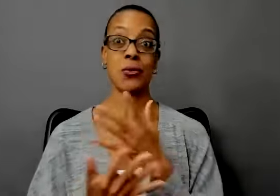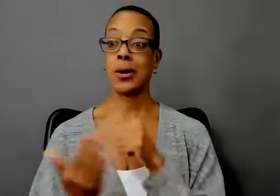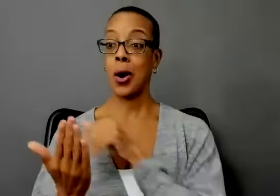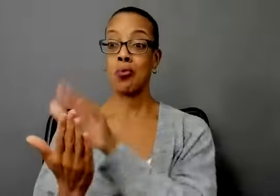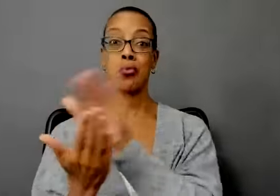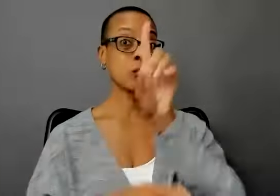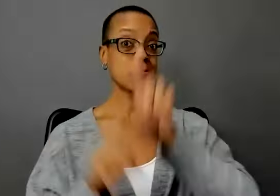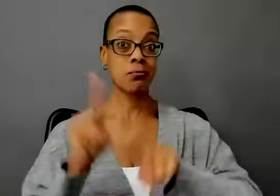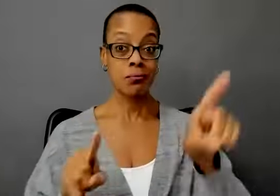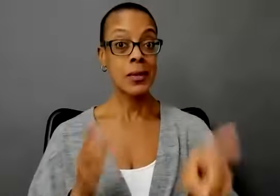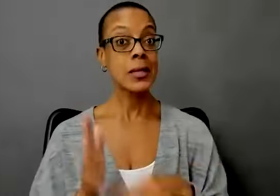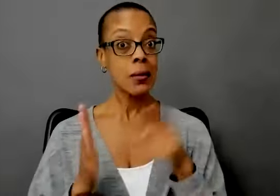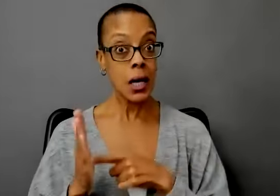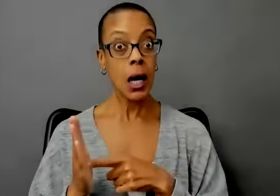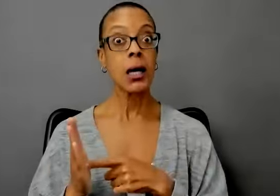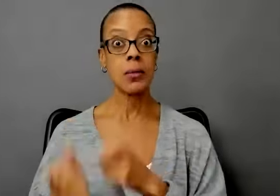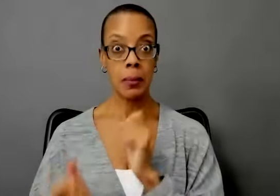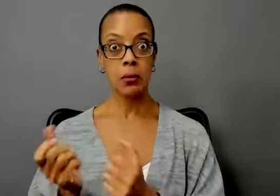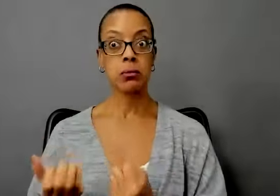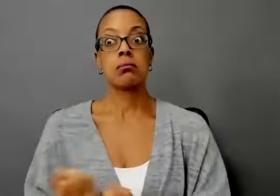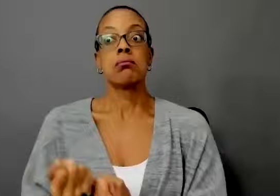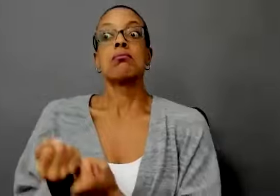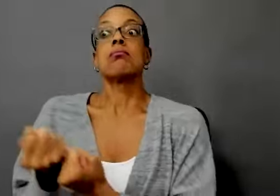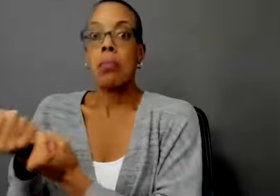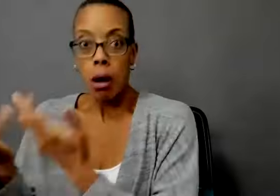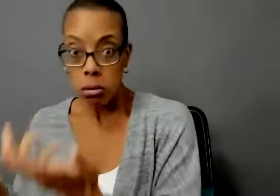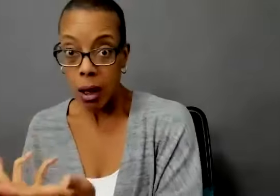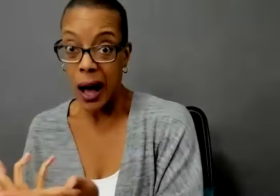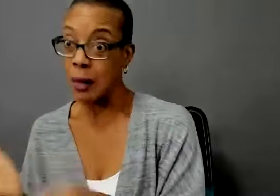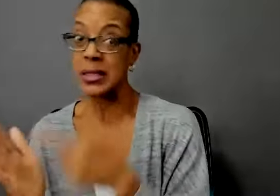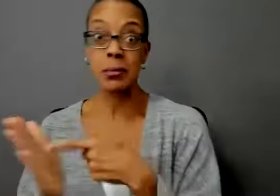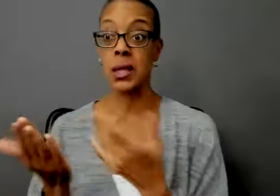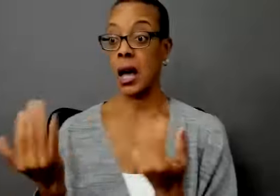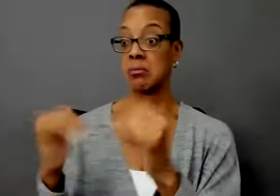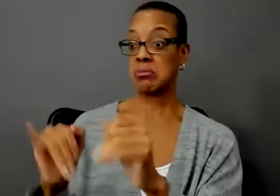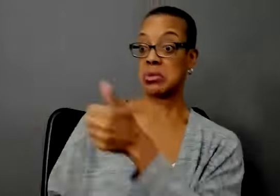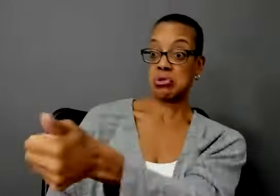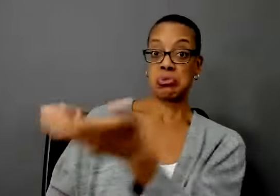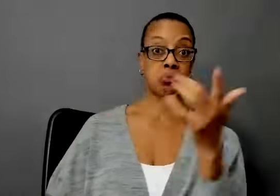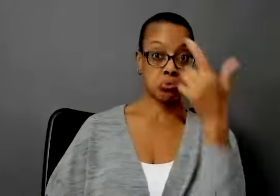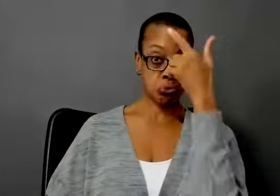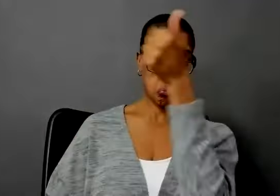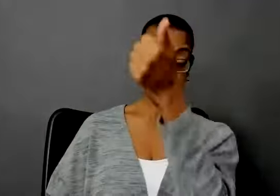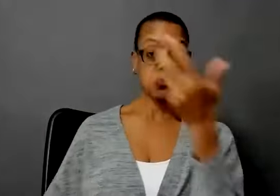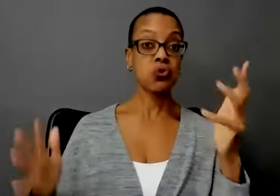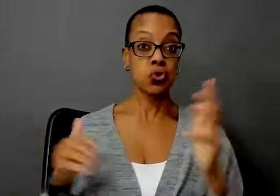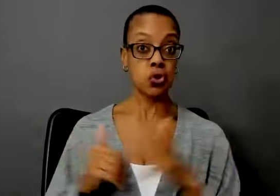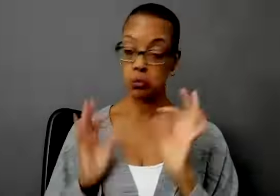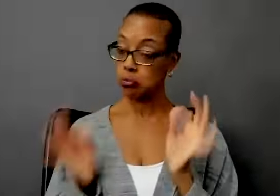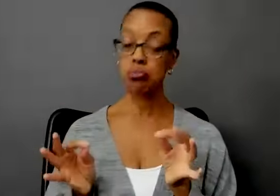a lot of support, like amazing, but some people also don't need that and have made their mind up and know concretely where they want to go.